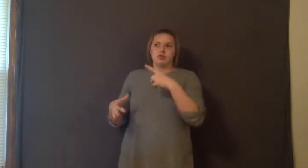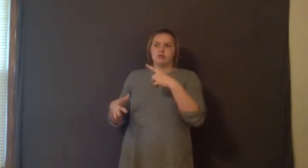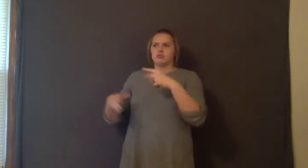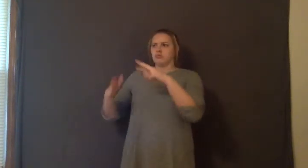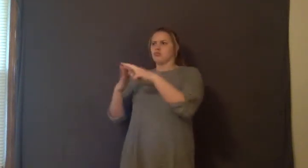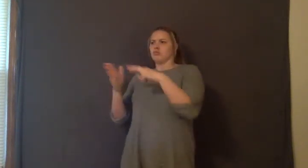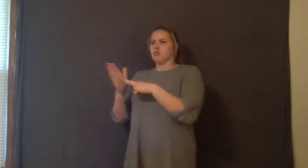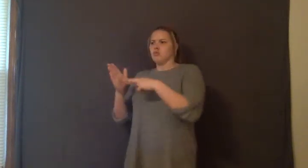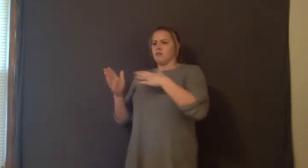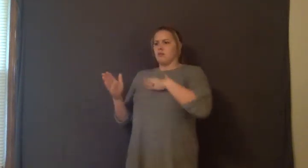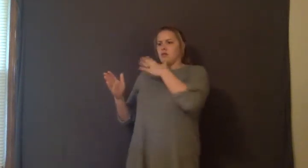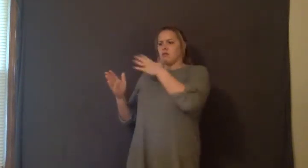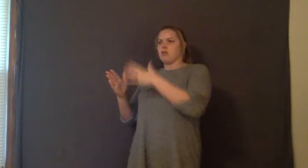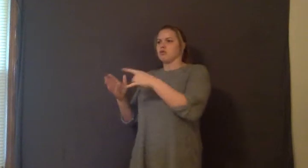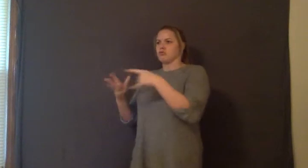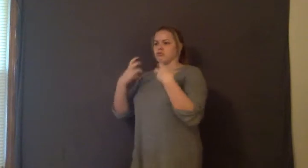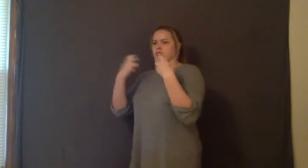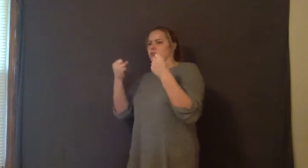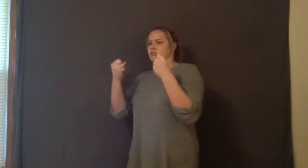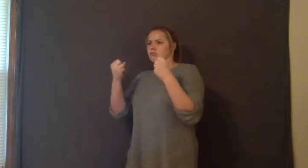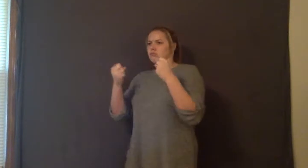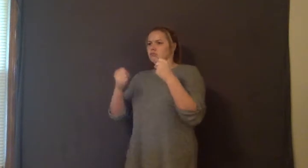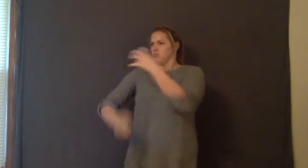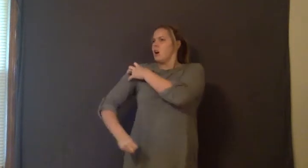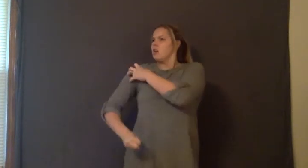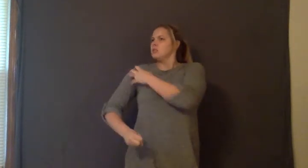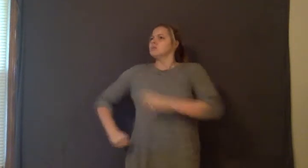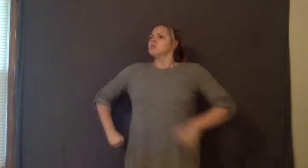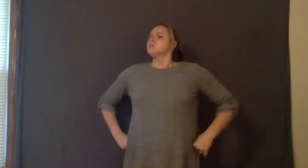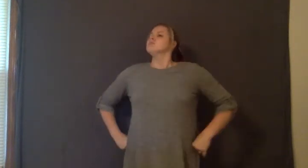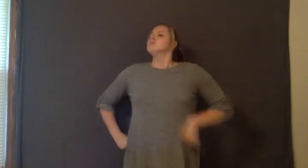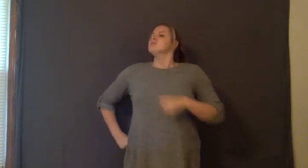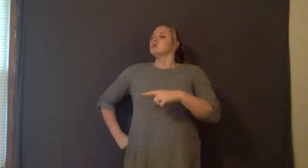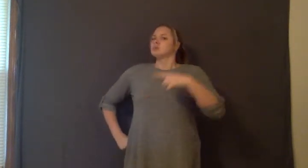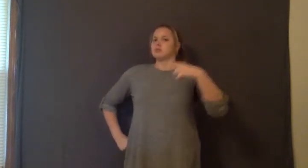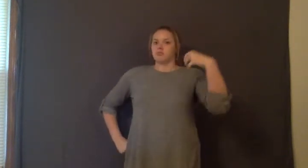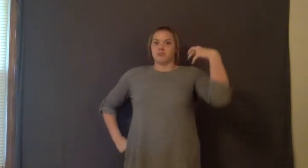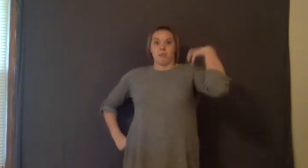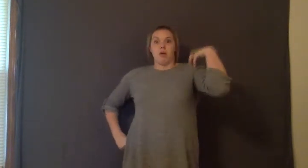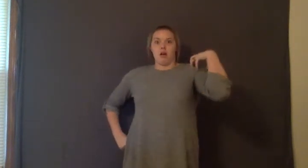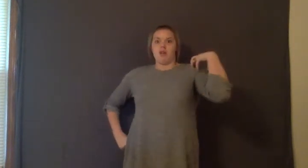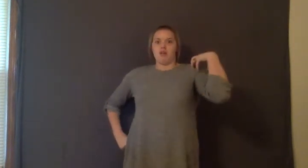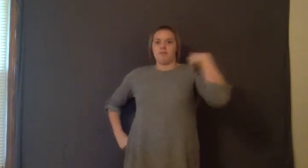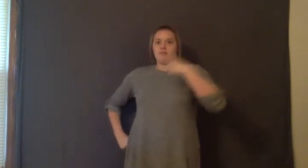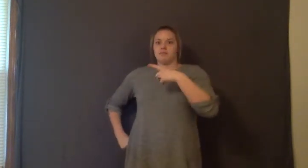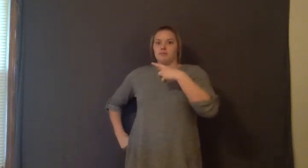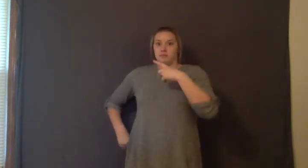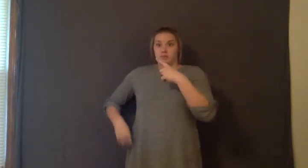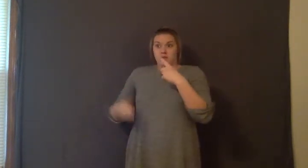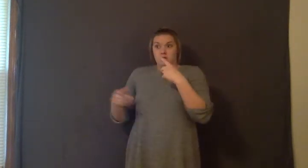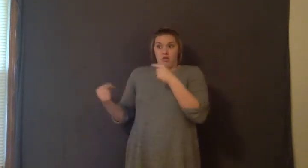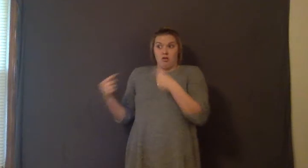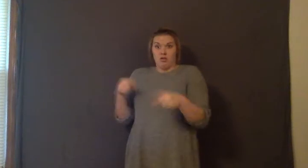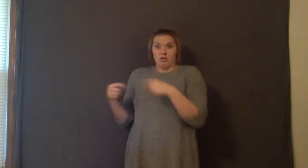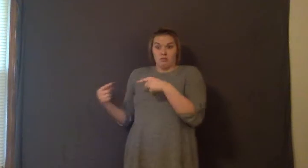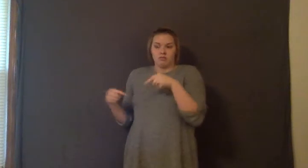was strong, she was powerful. She was the end of every argument in our family. She was the beginning of a